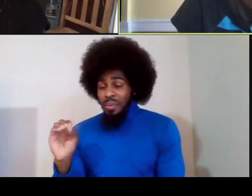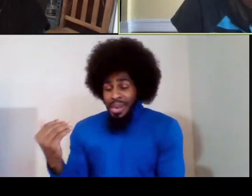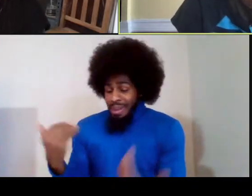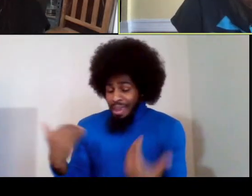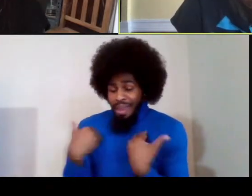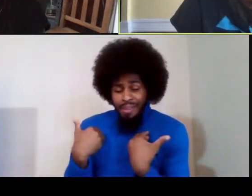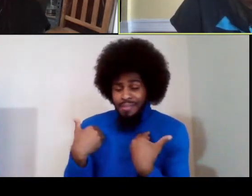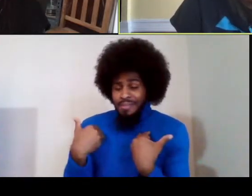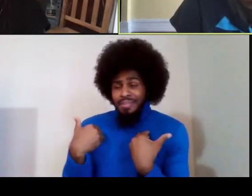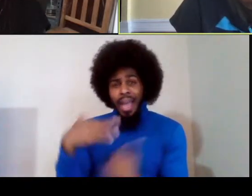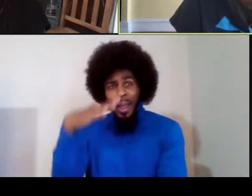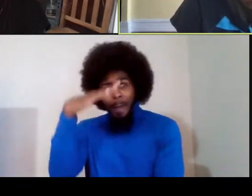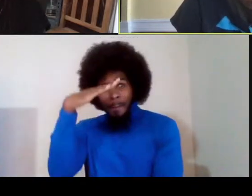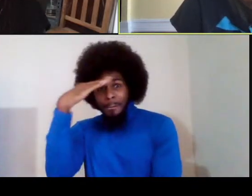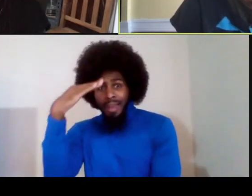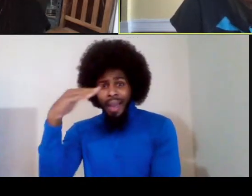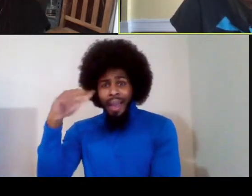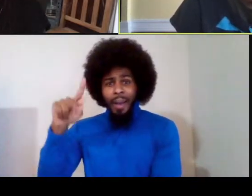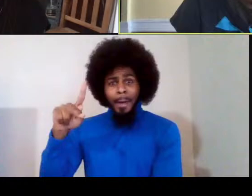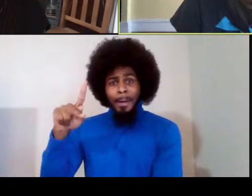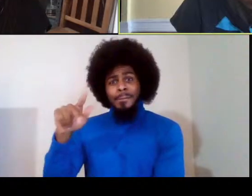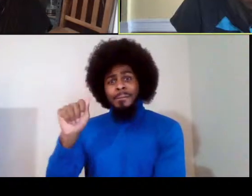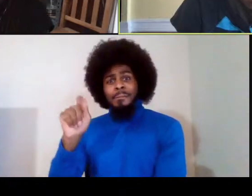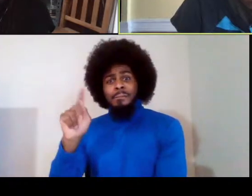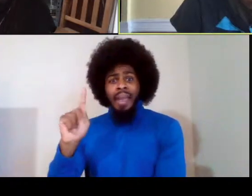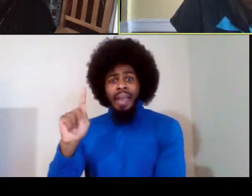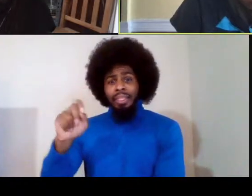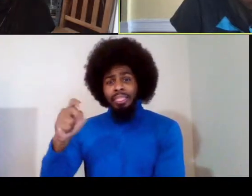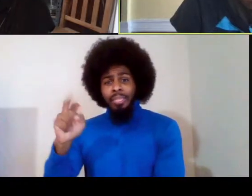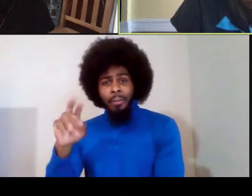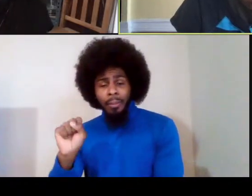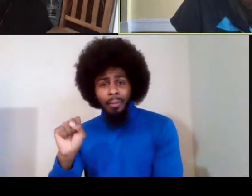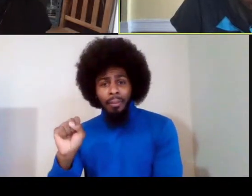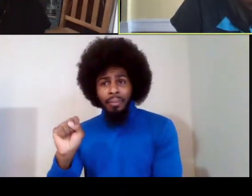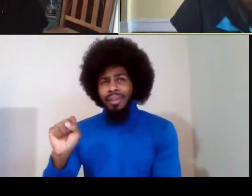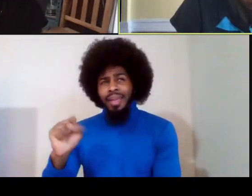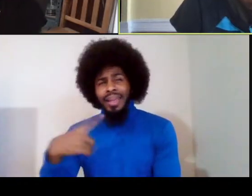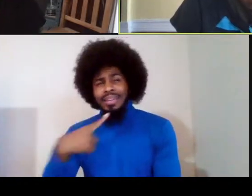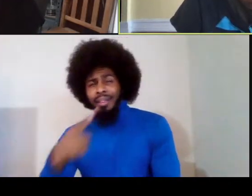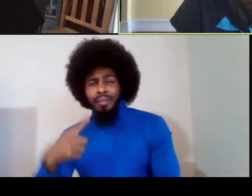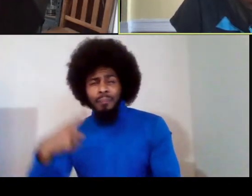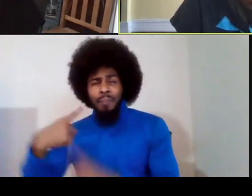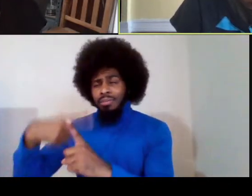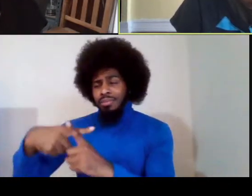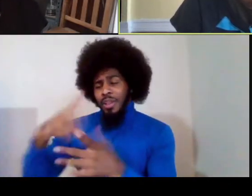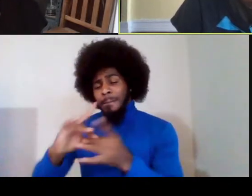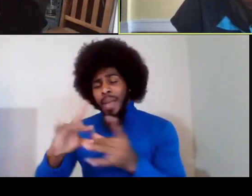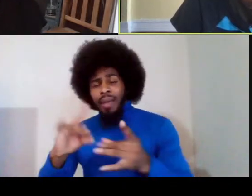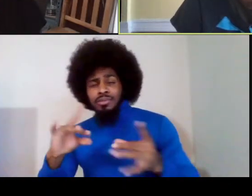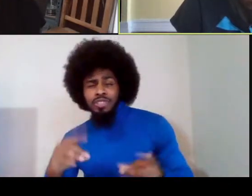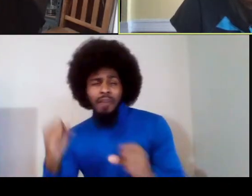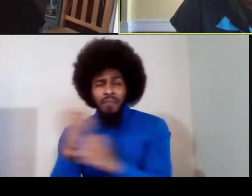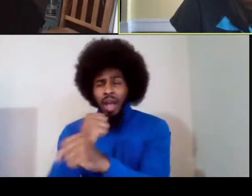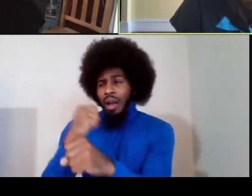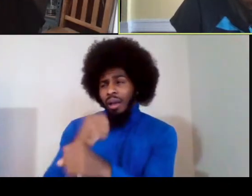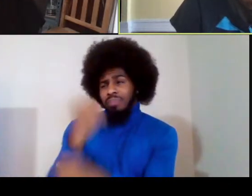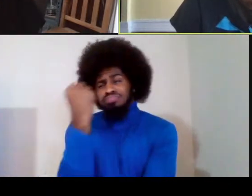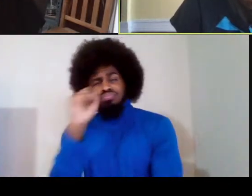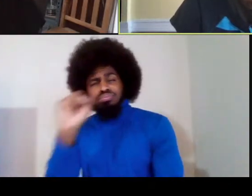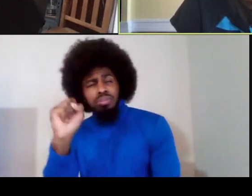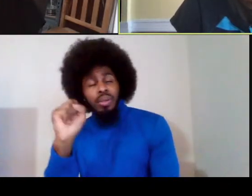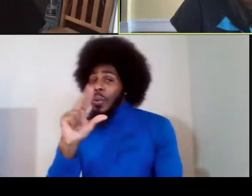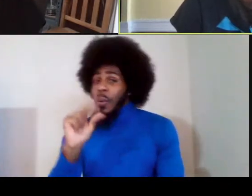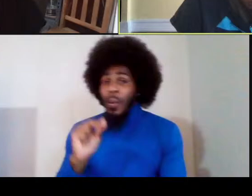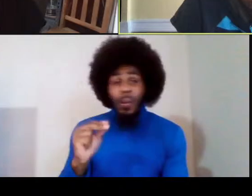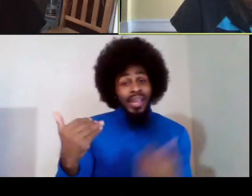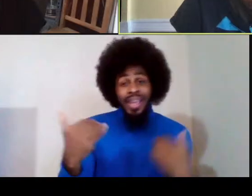had like E-40, Too Short, Mac Mall, Messy Marv, Coog Nut, RBL Posse, you know what